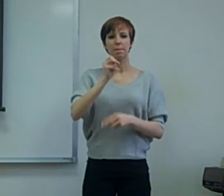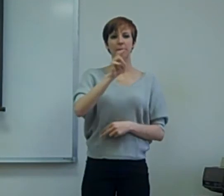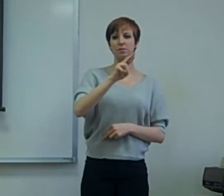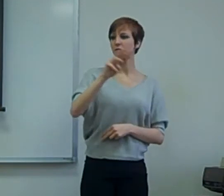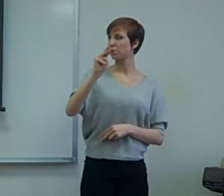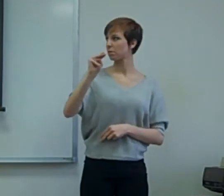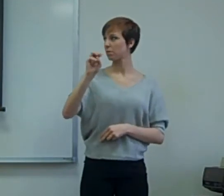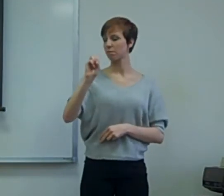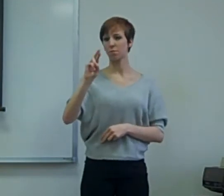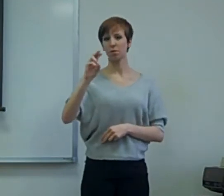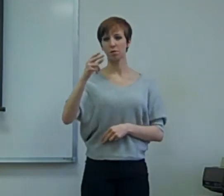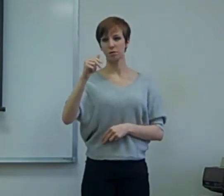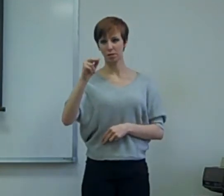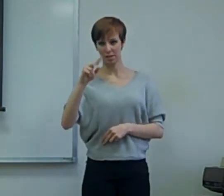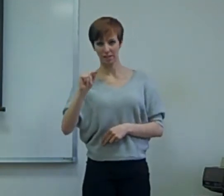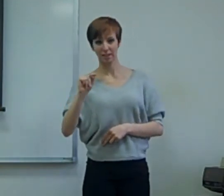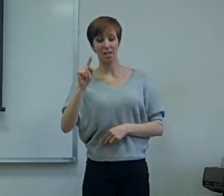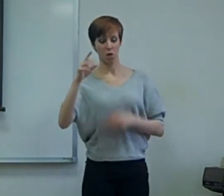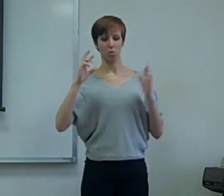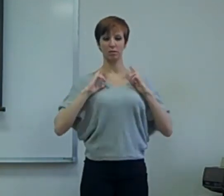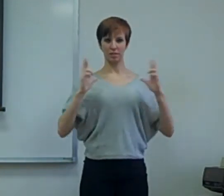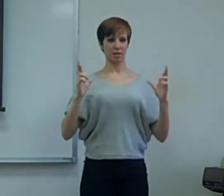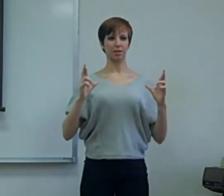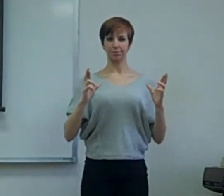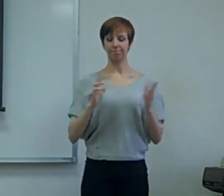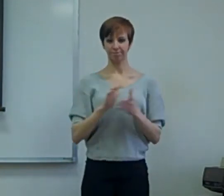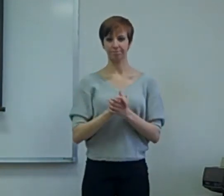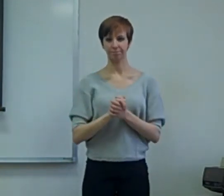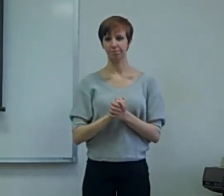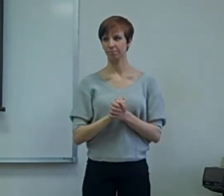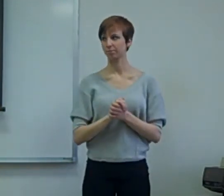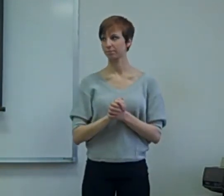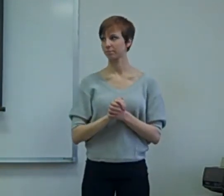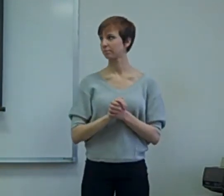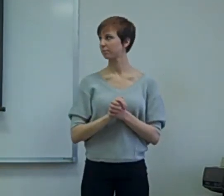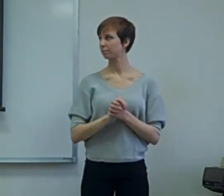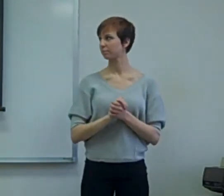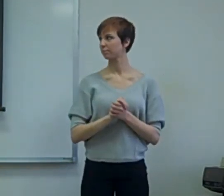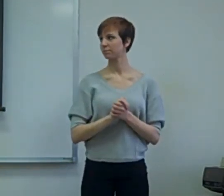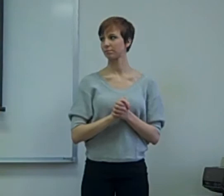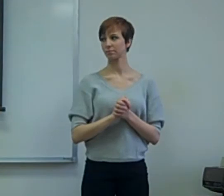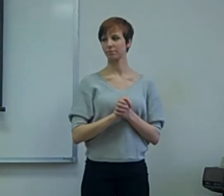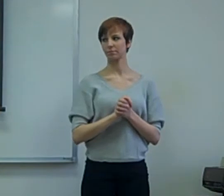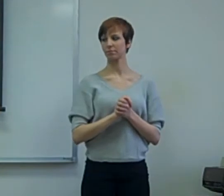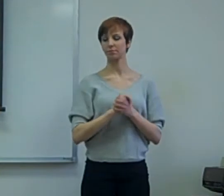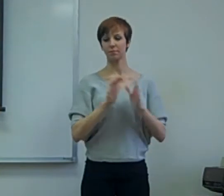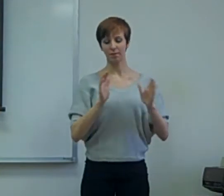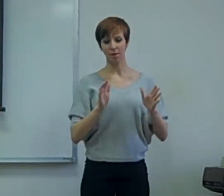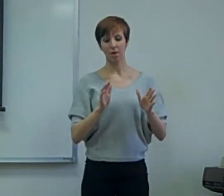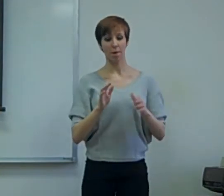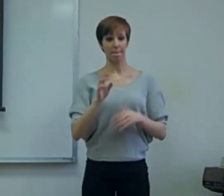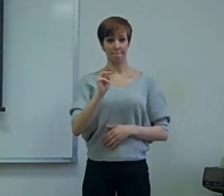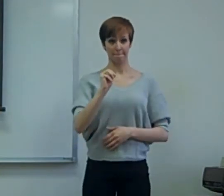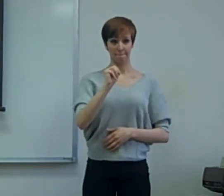you know Mr. Merchant? Okay. She's gonna cry. Okay, so Mr. Merchant